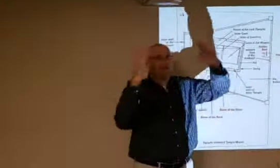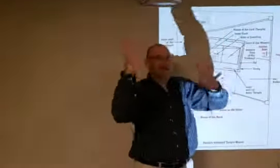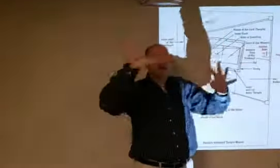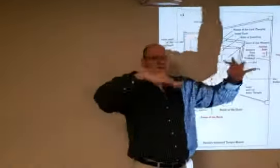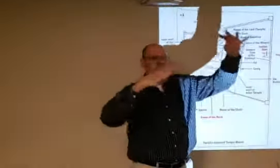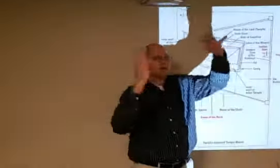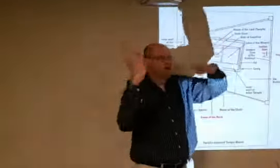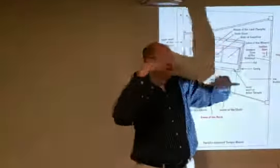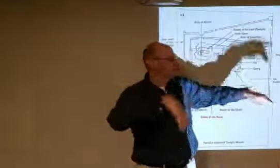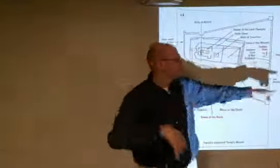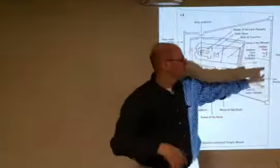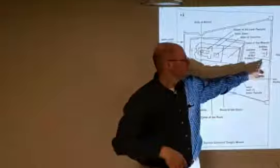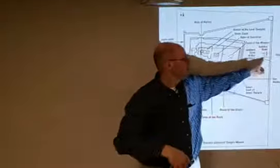held palms to Jesus.